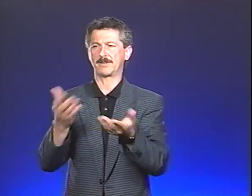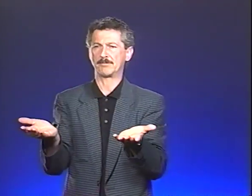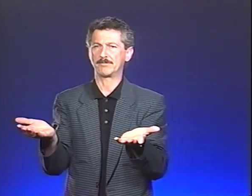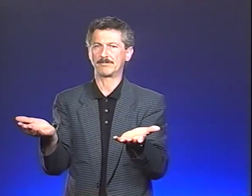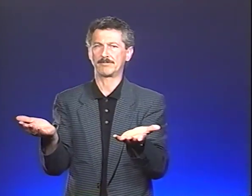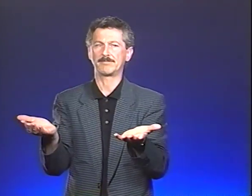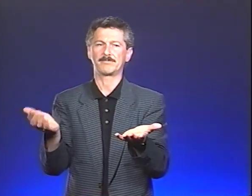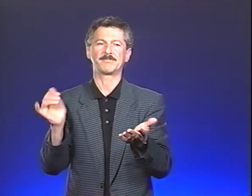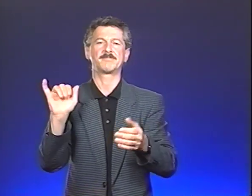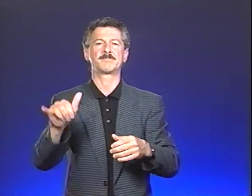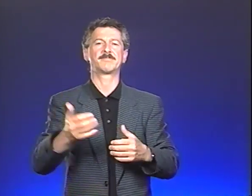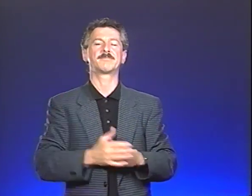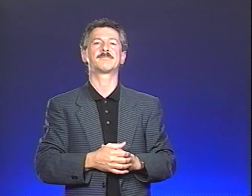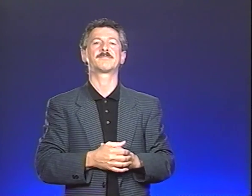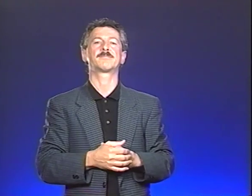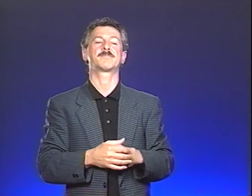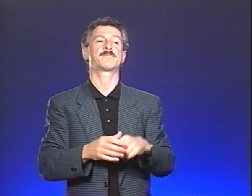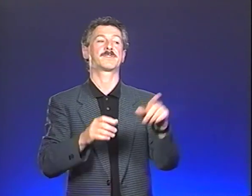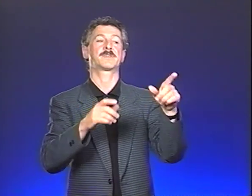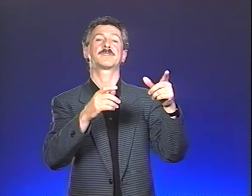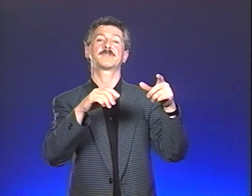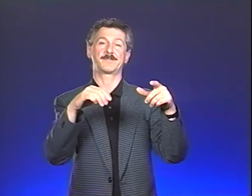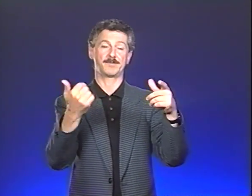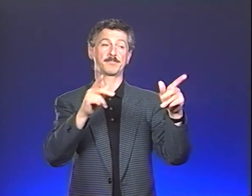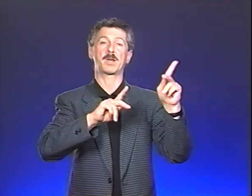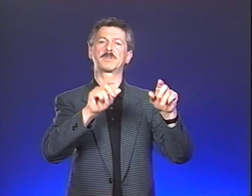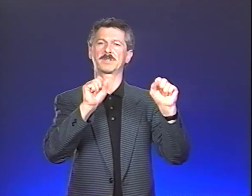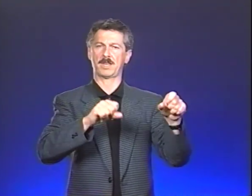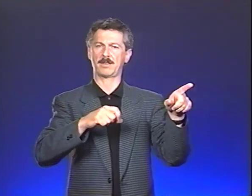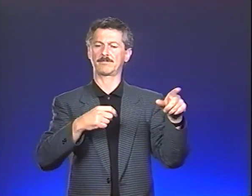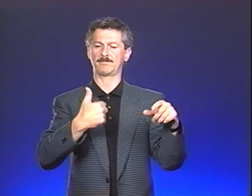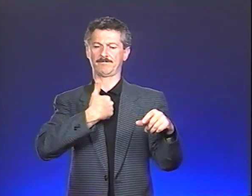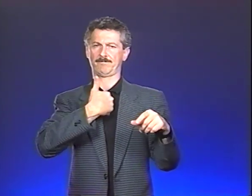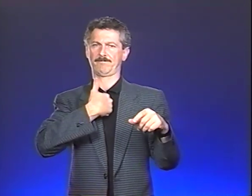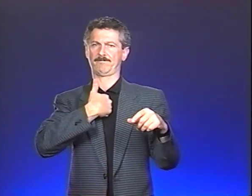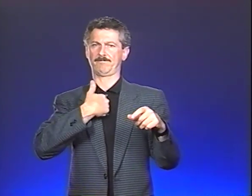female, so communication is more one way.